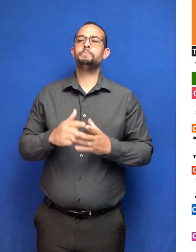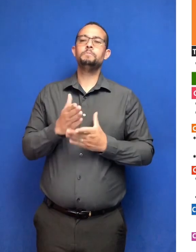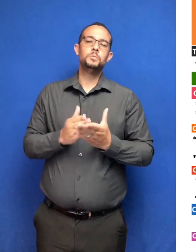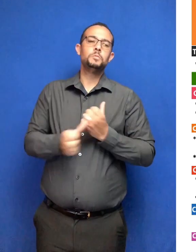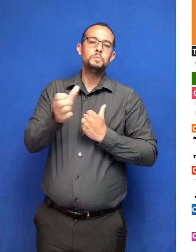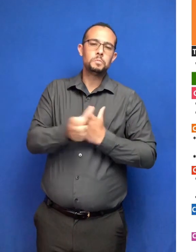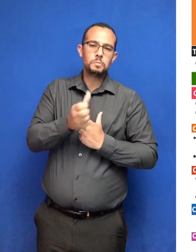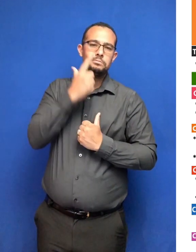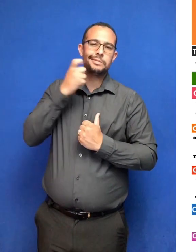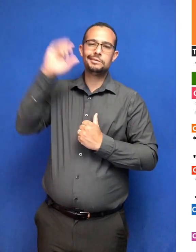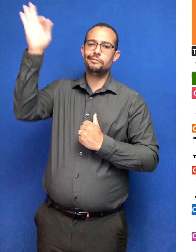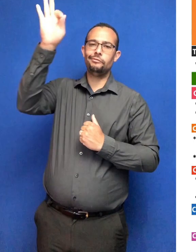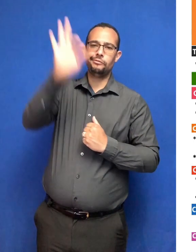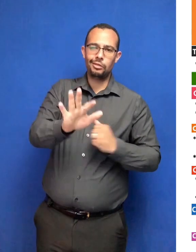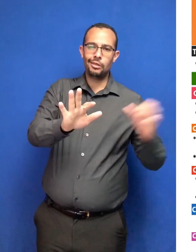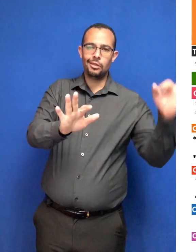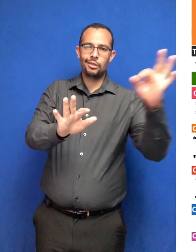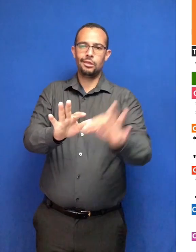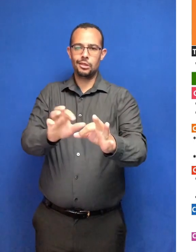trees and fallen debris.